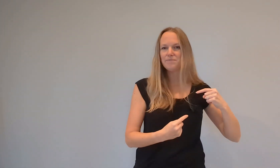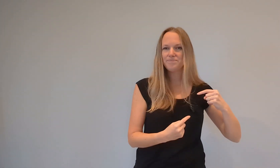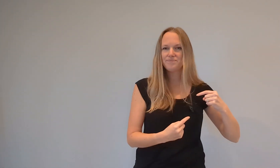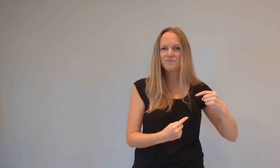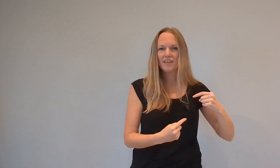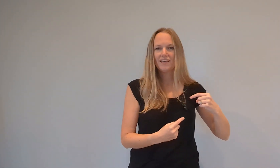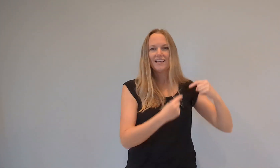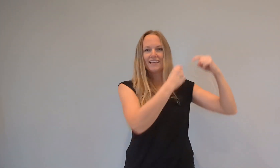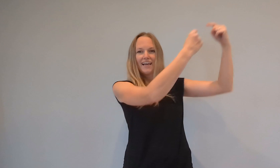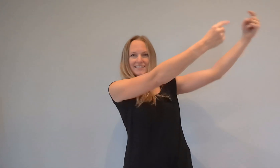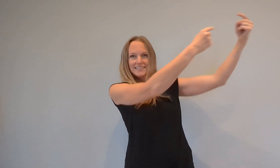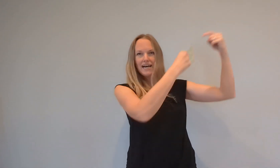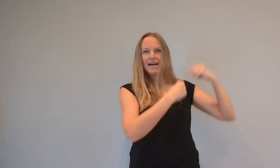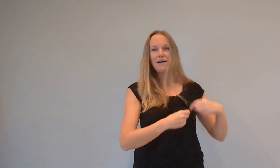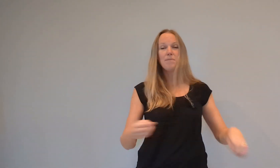come. He has come,